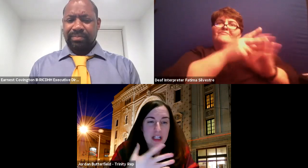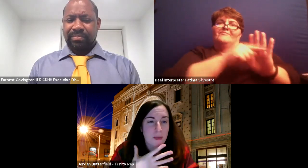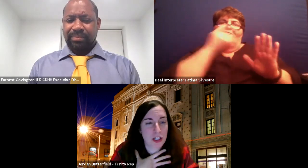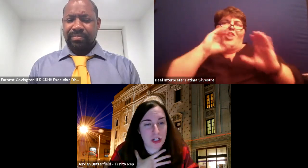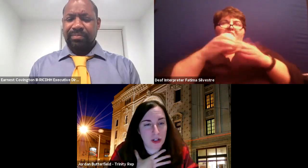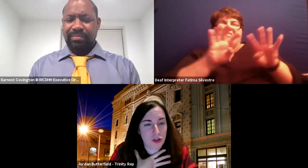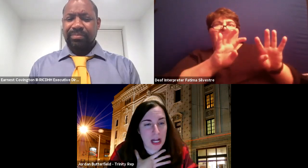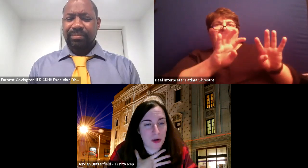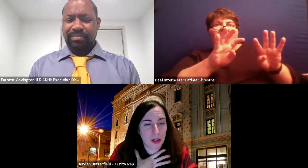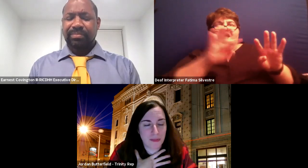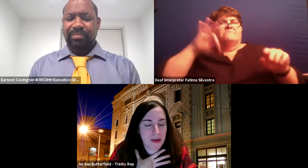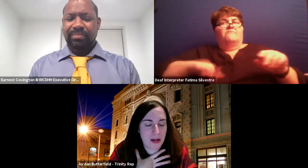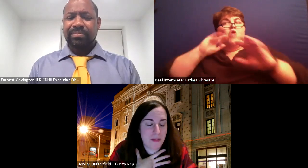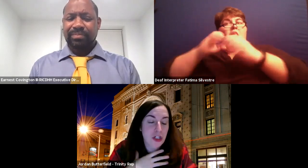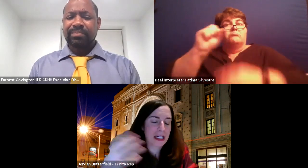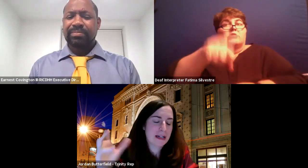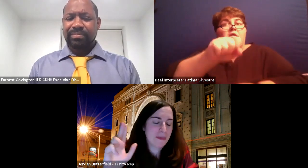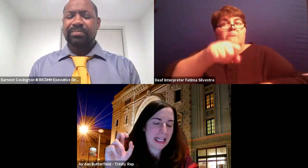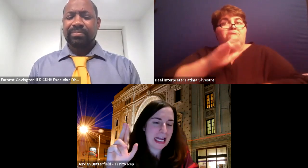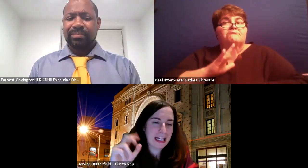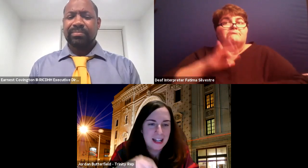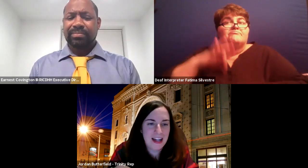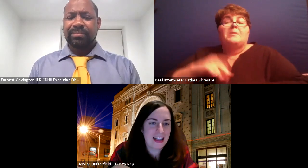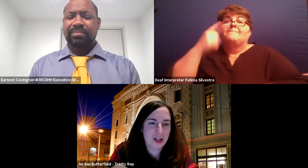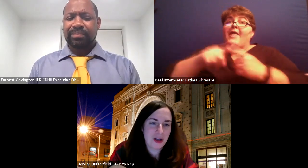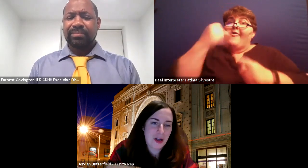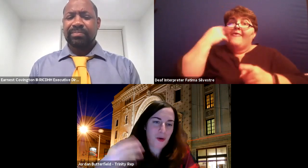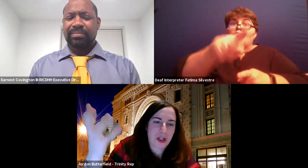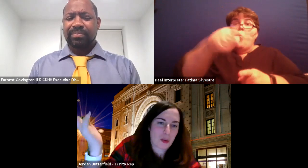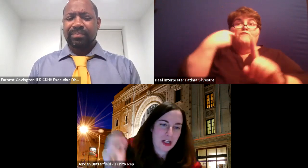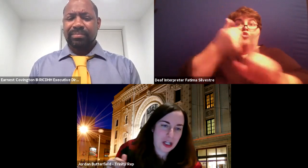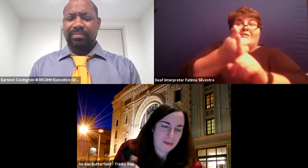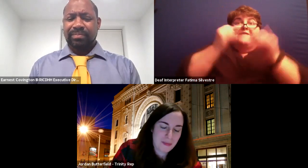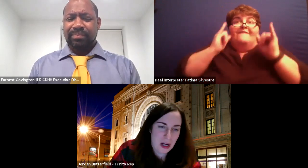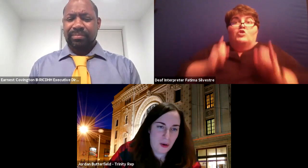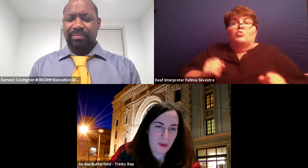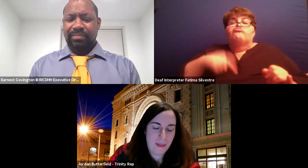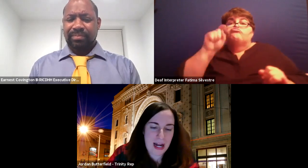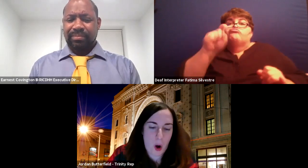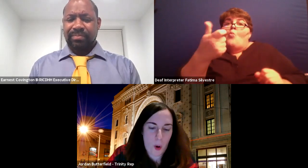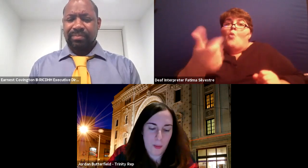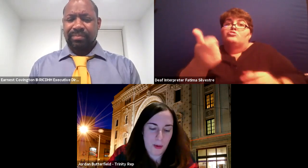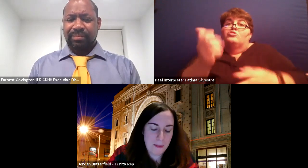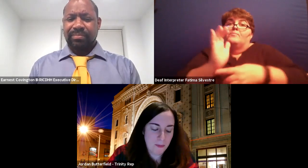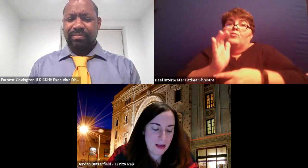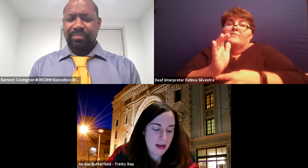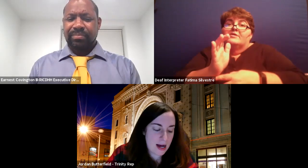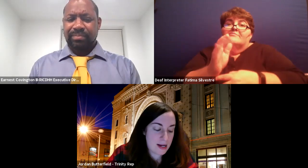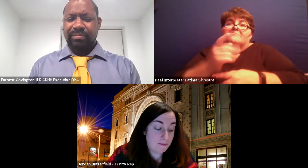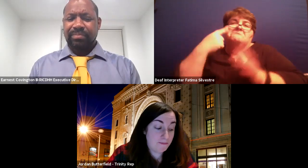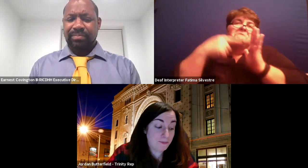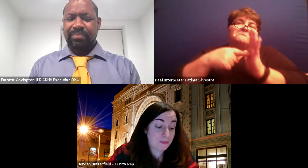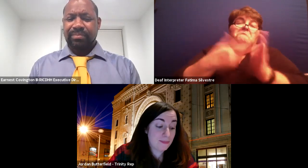it's just a personal general admission link, you could just watch it, at home, right?